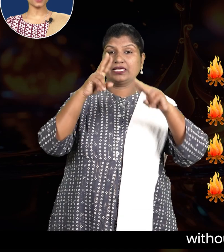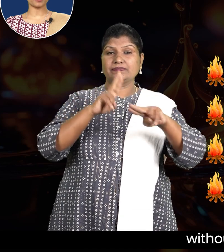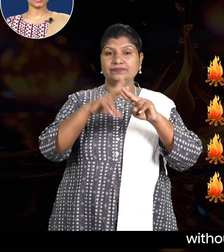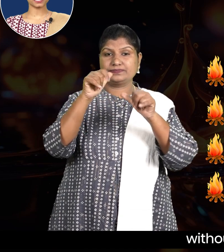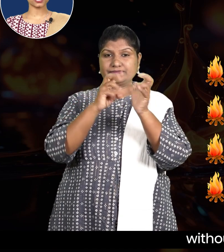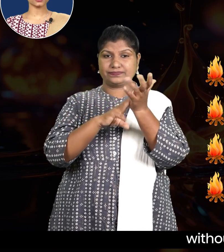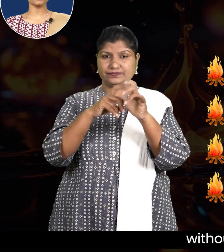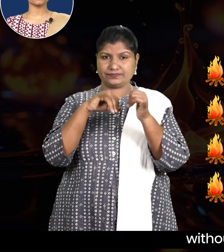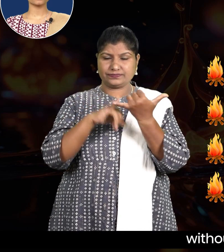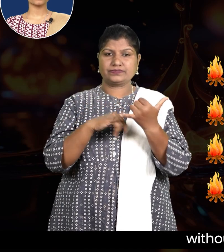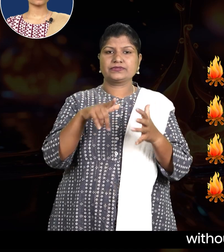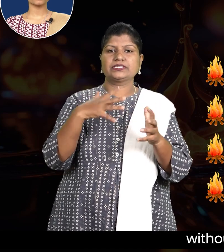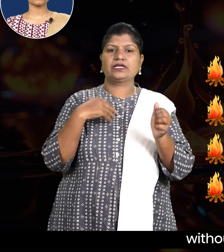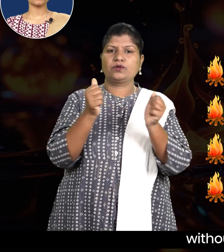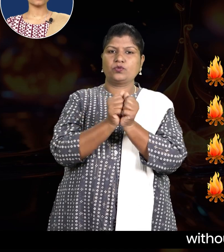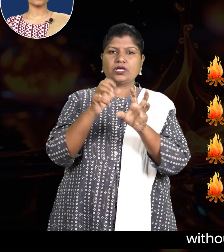without the application